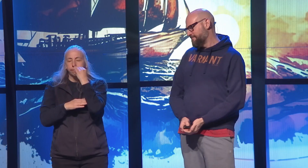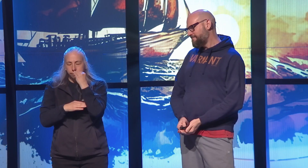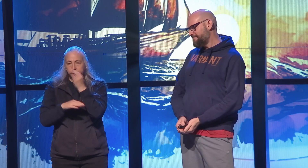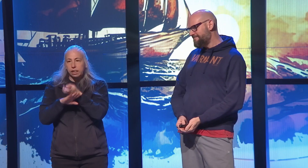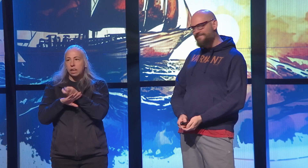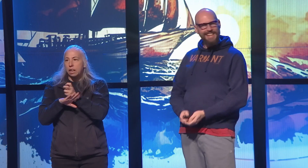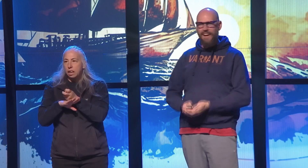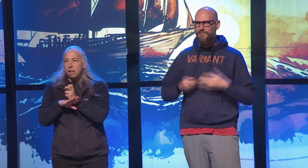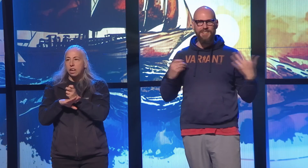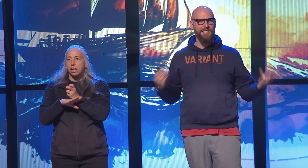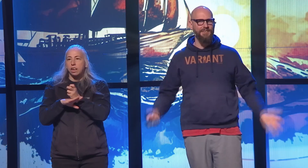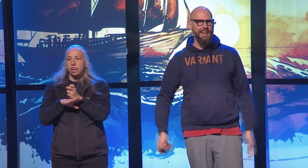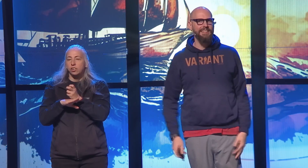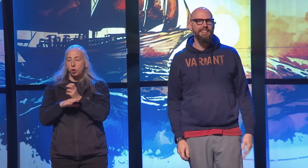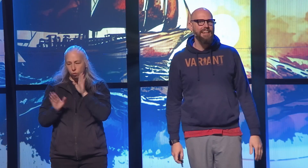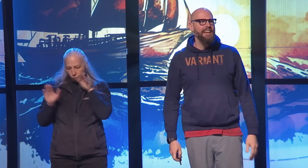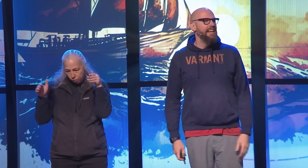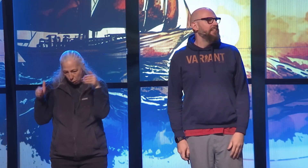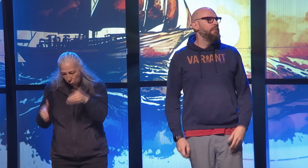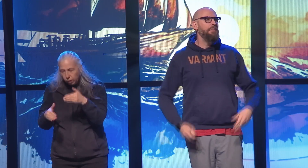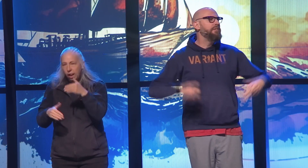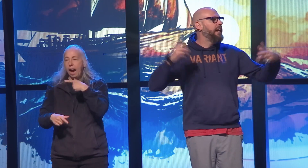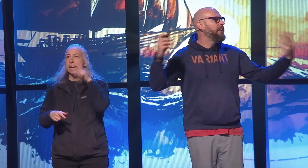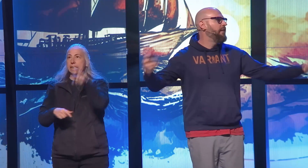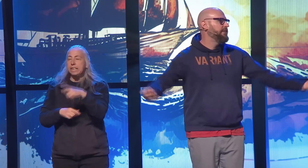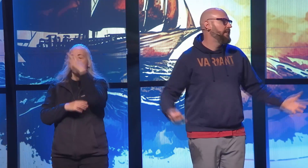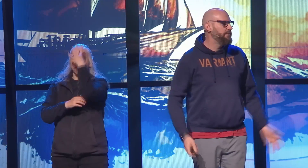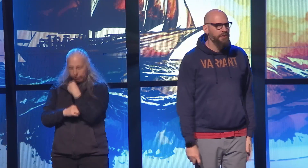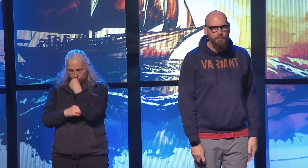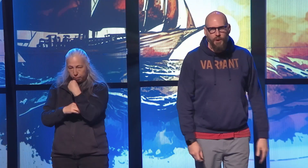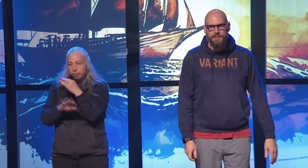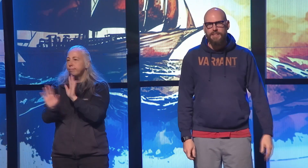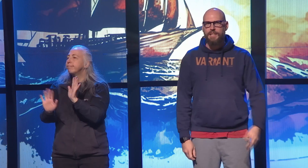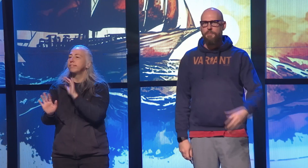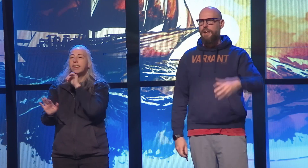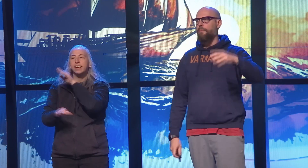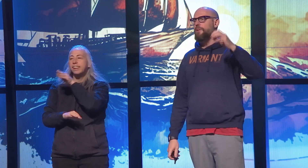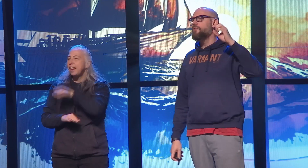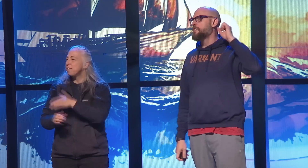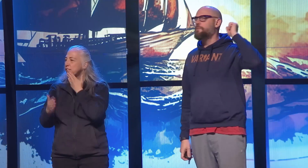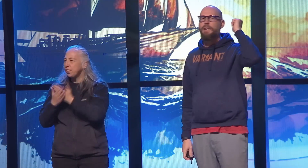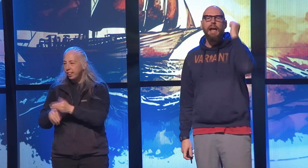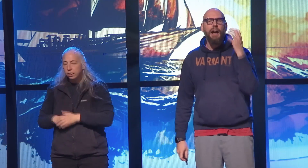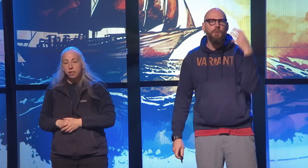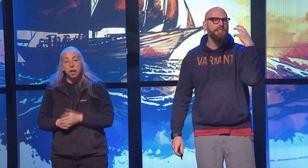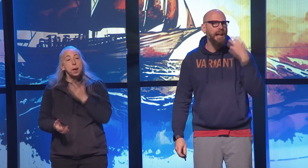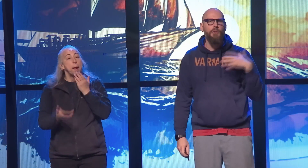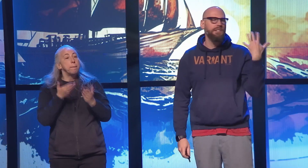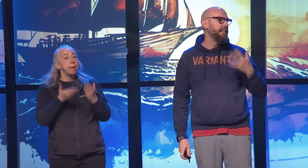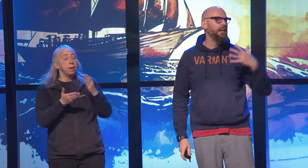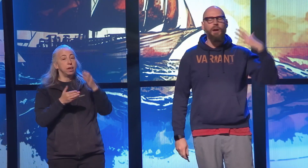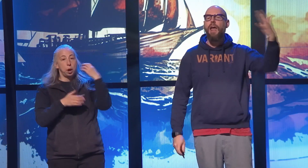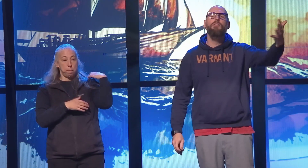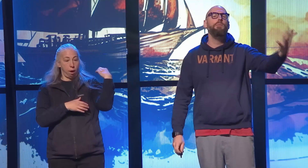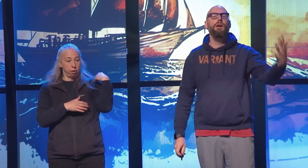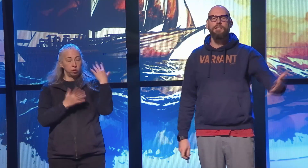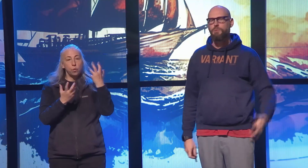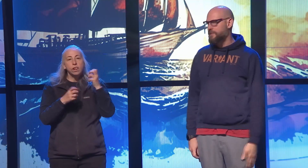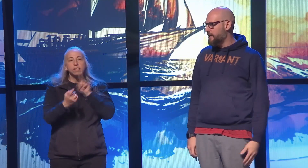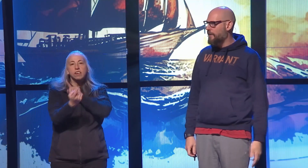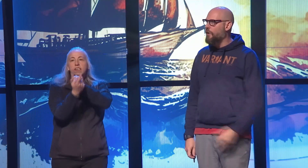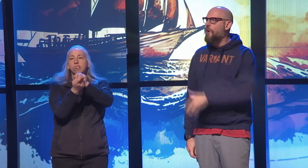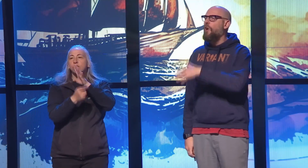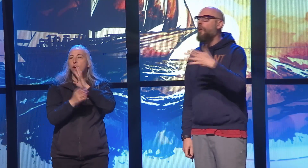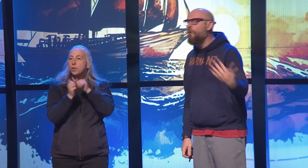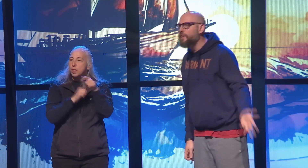out? Never good, right? So maybe you got a conversation with your boss that's coming up and you just spend hours and hours thinking about every